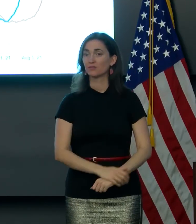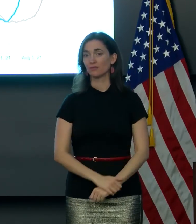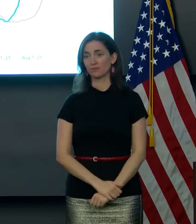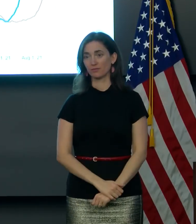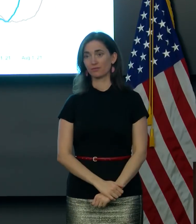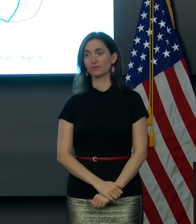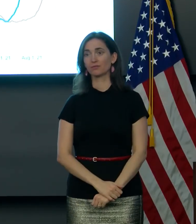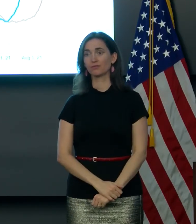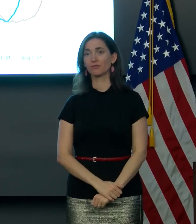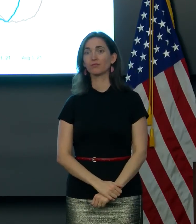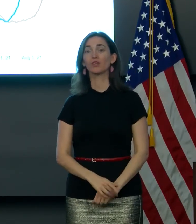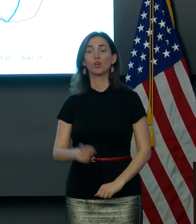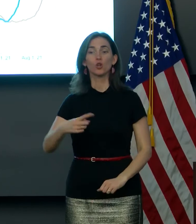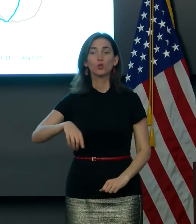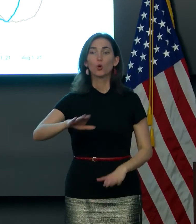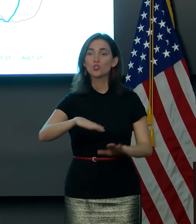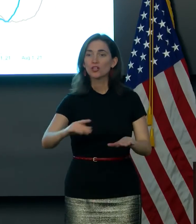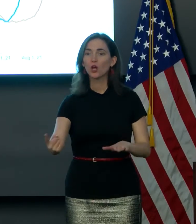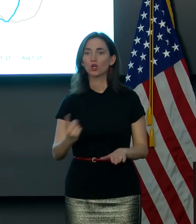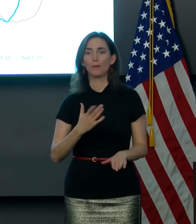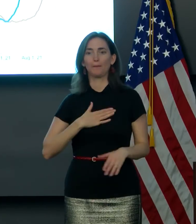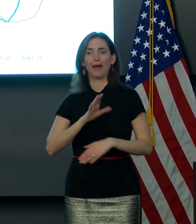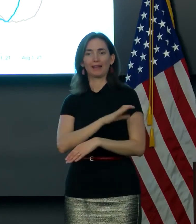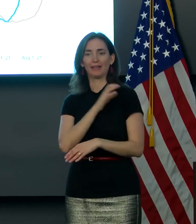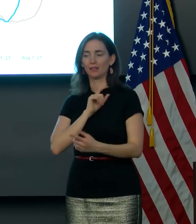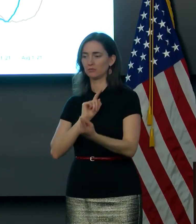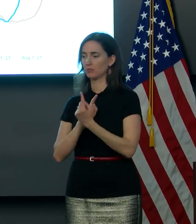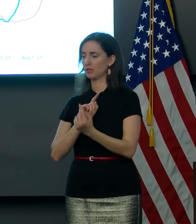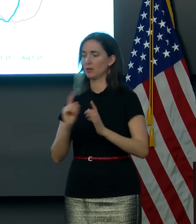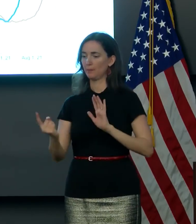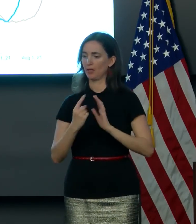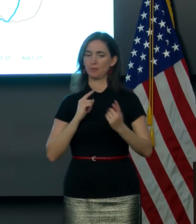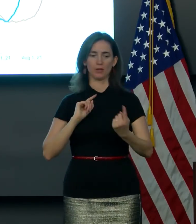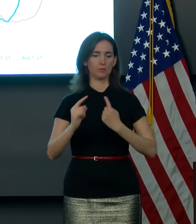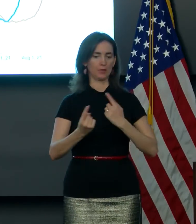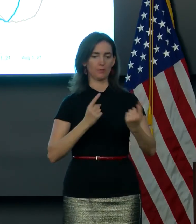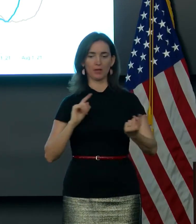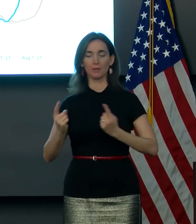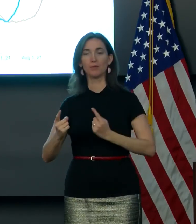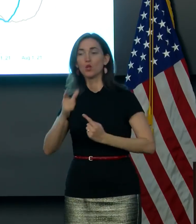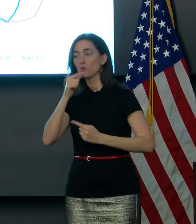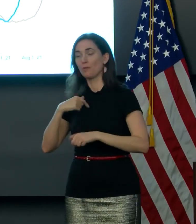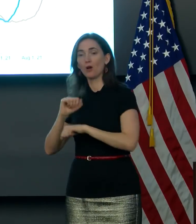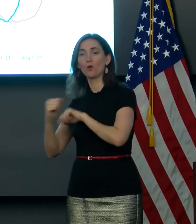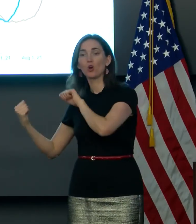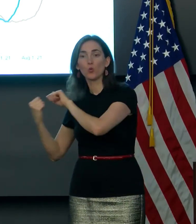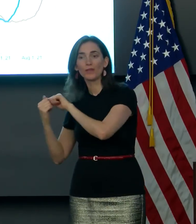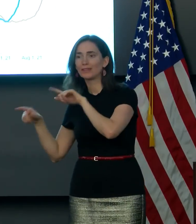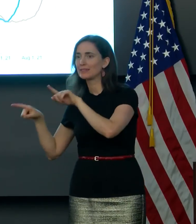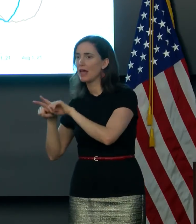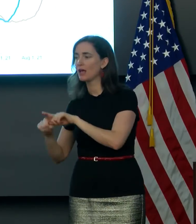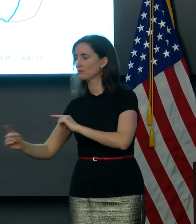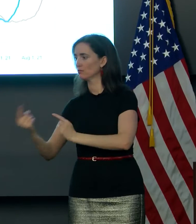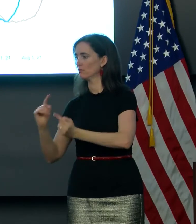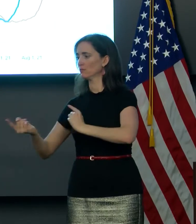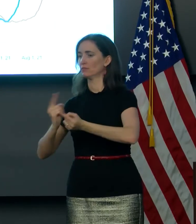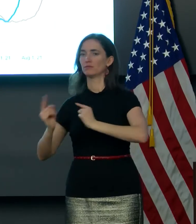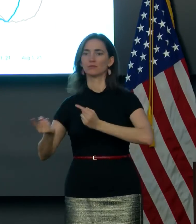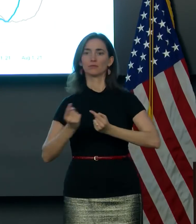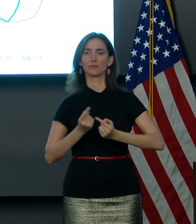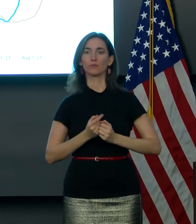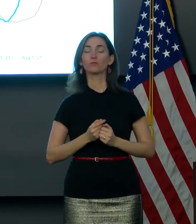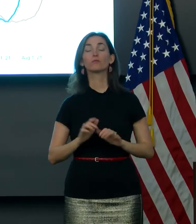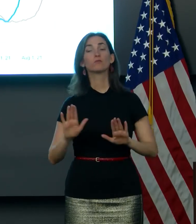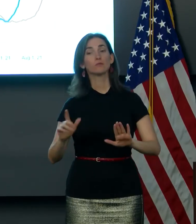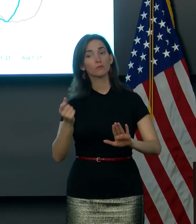These are the children I've been seeing in my clinic and so many of my colleagues have been seeing. And while for the past many